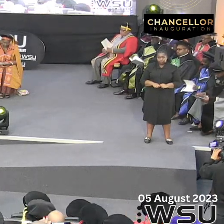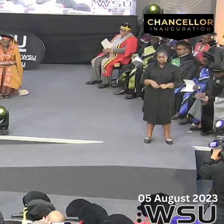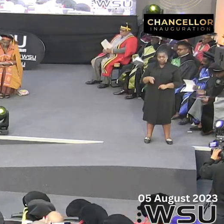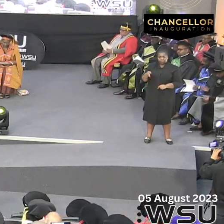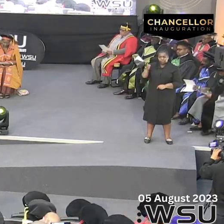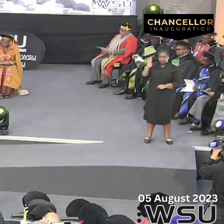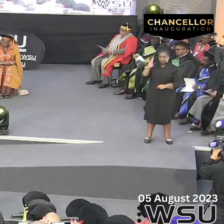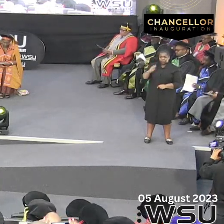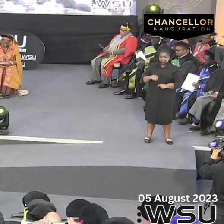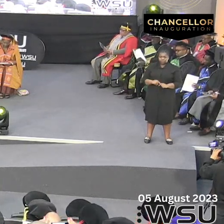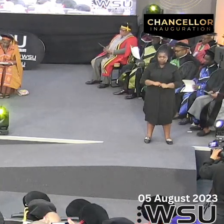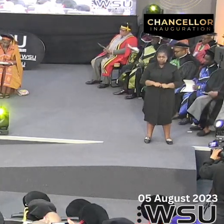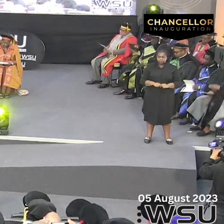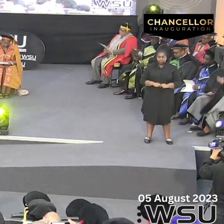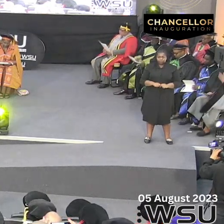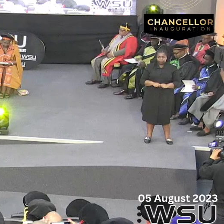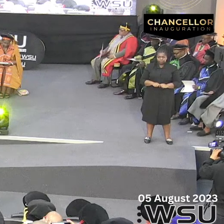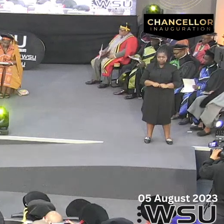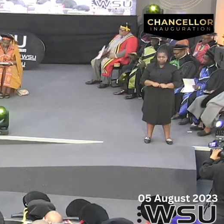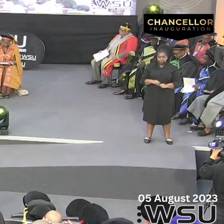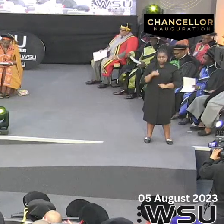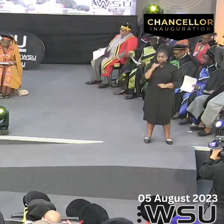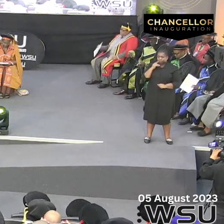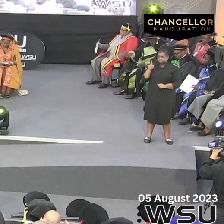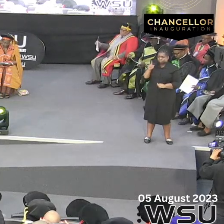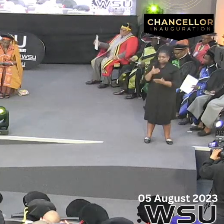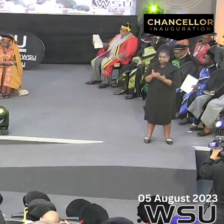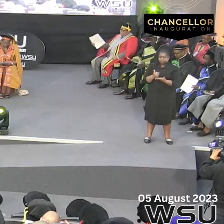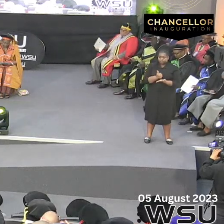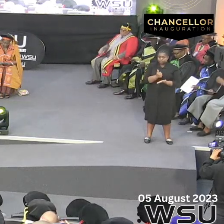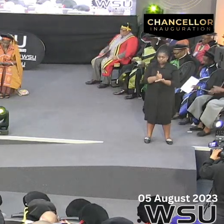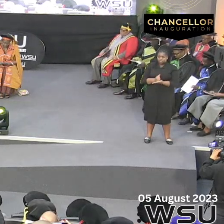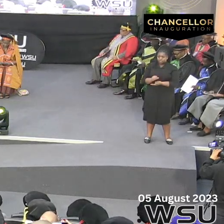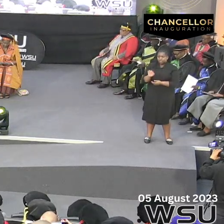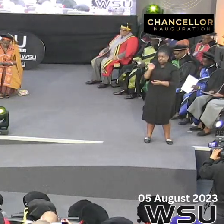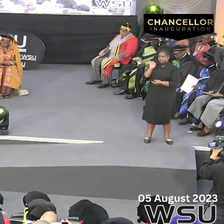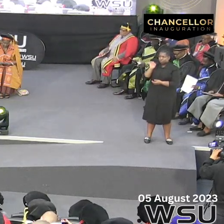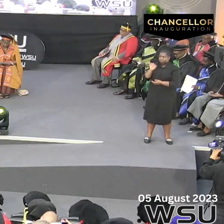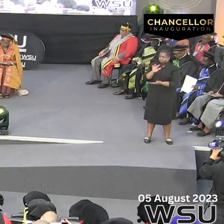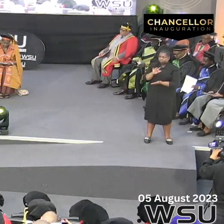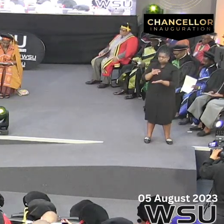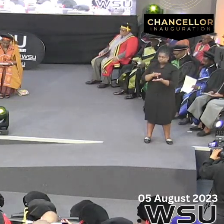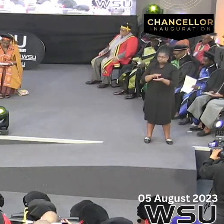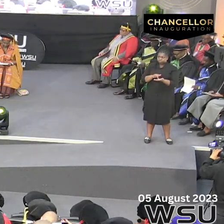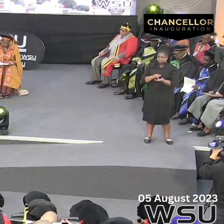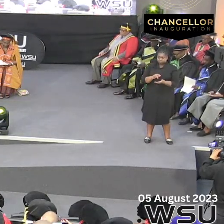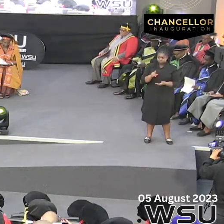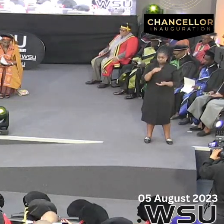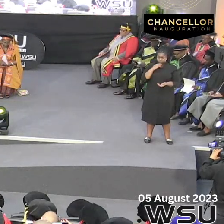Lord, who may dwell in your sacred tent?